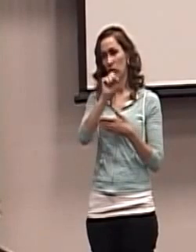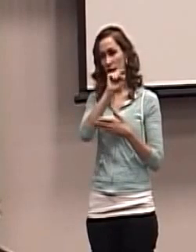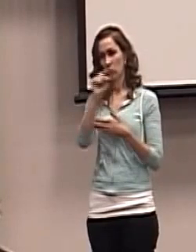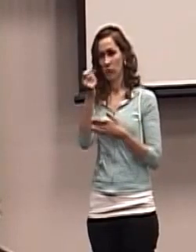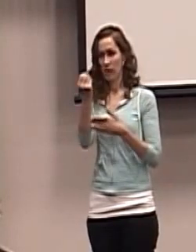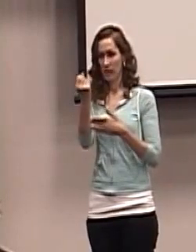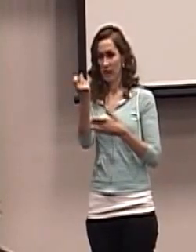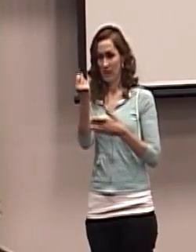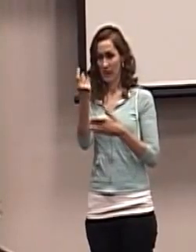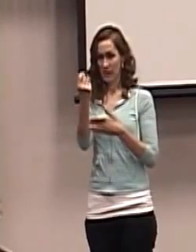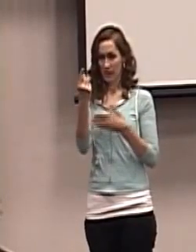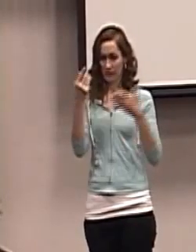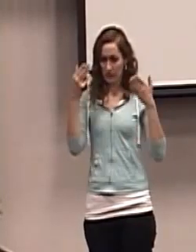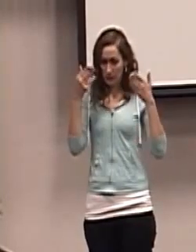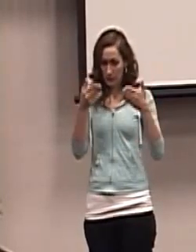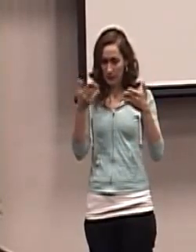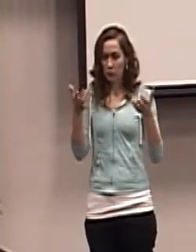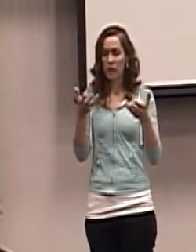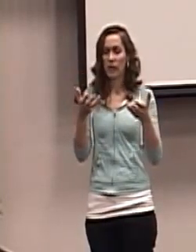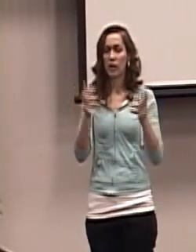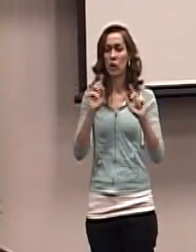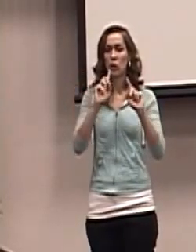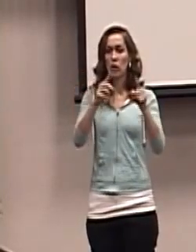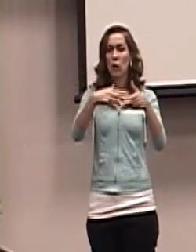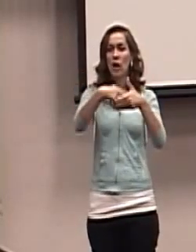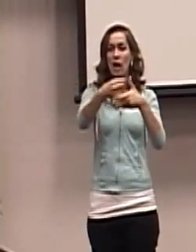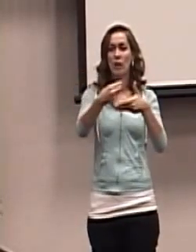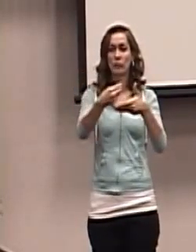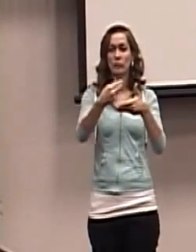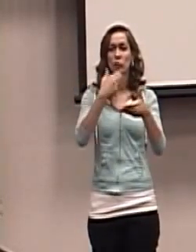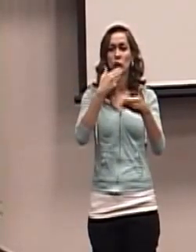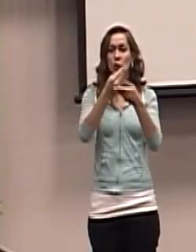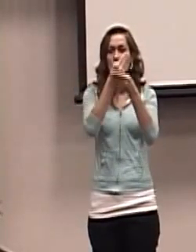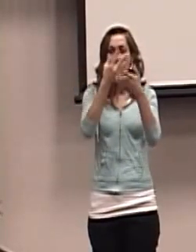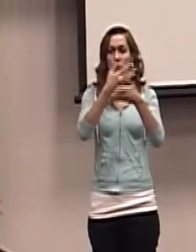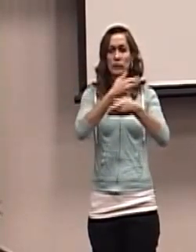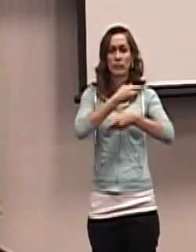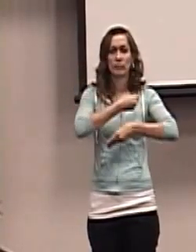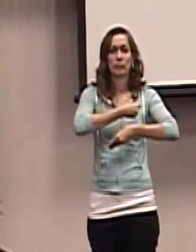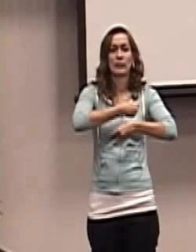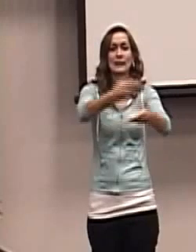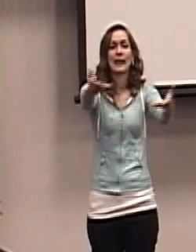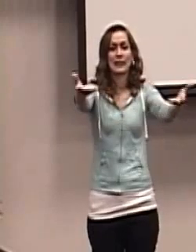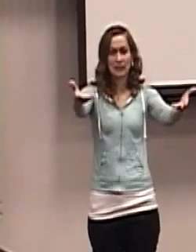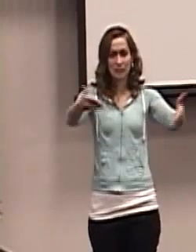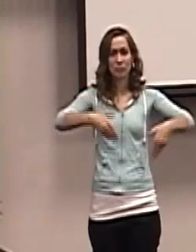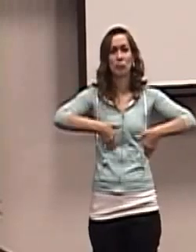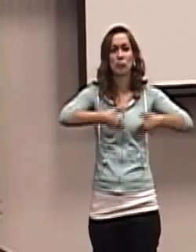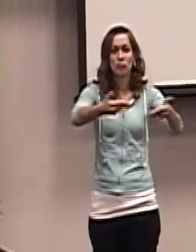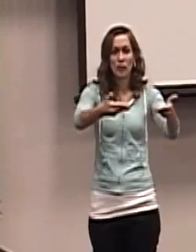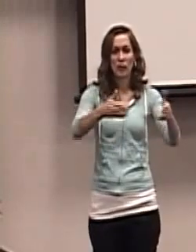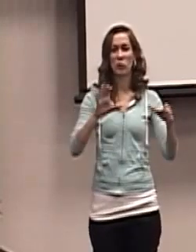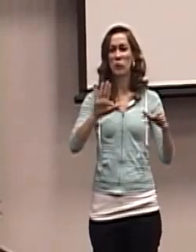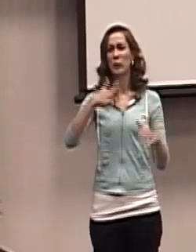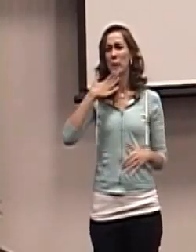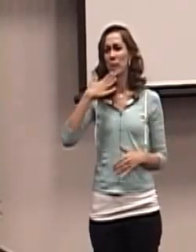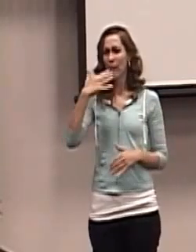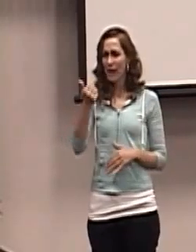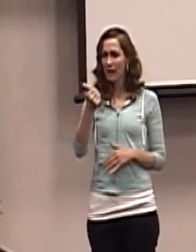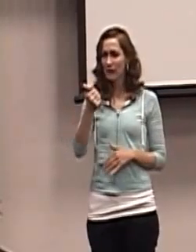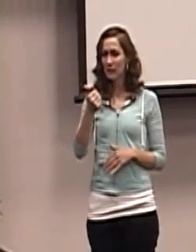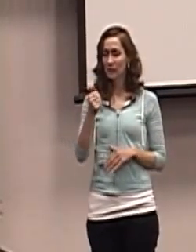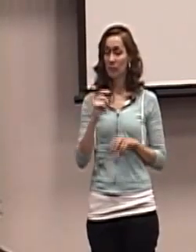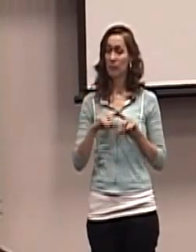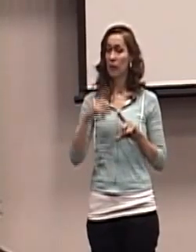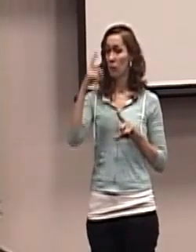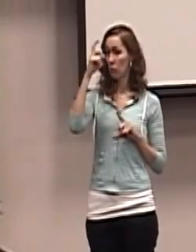whole focus is go out there, present the good news, do your best, but be